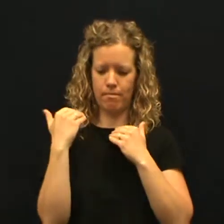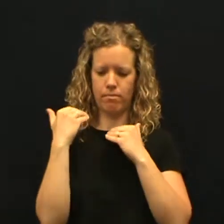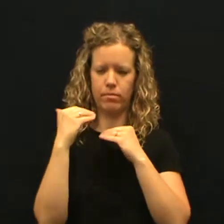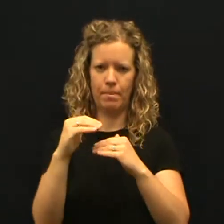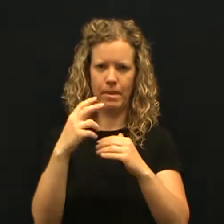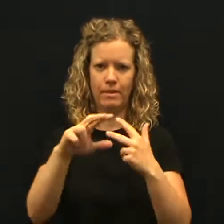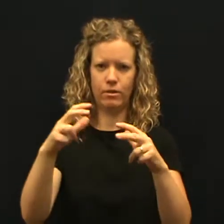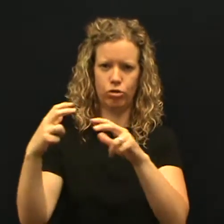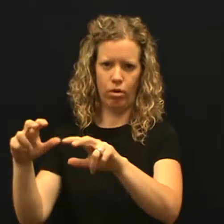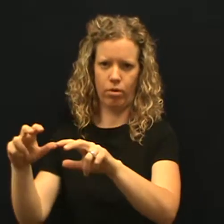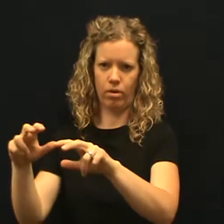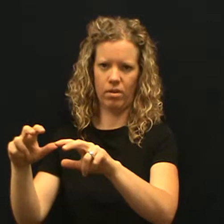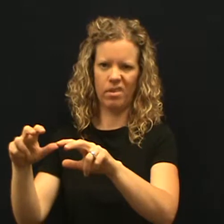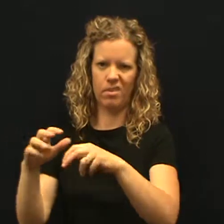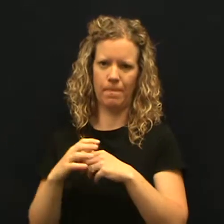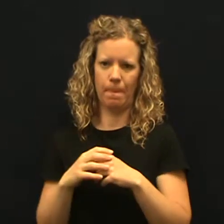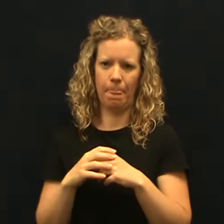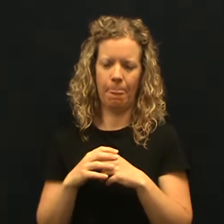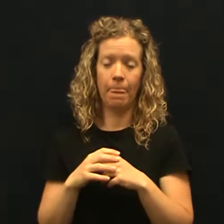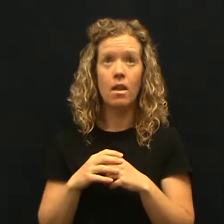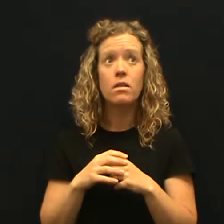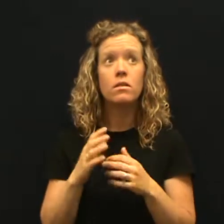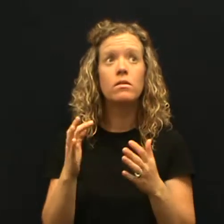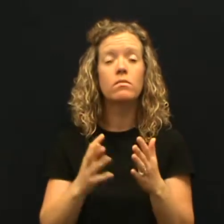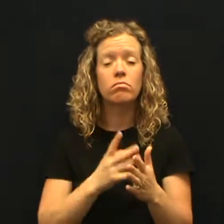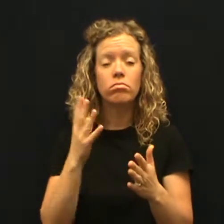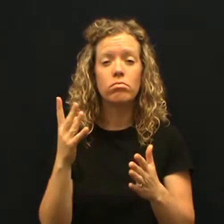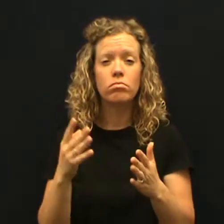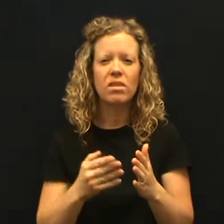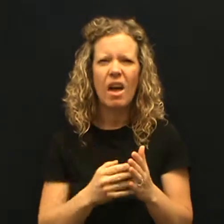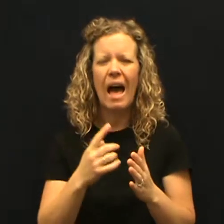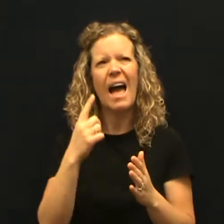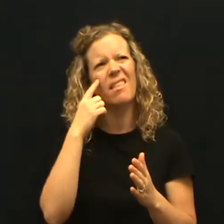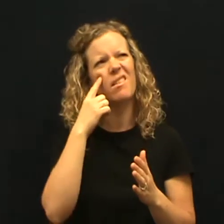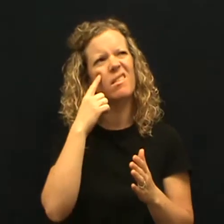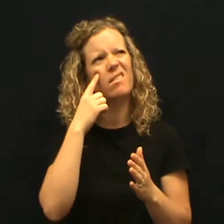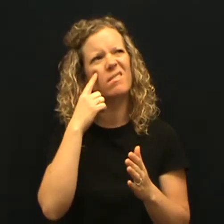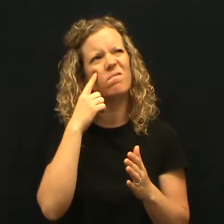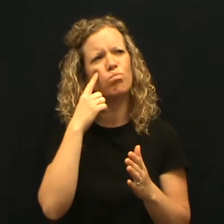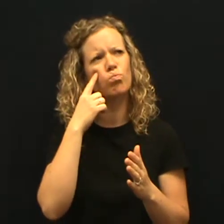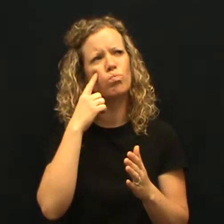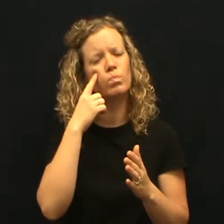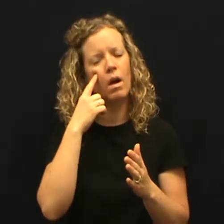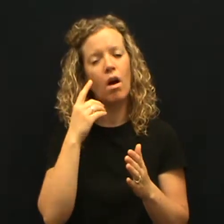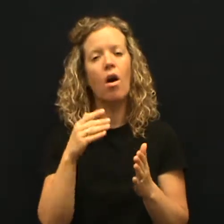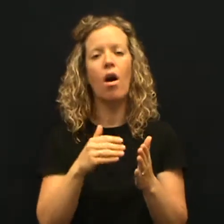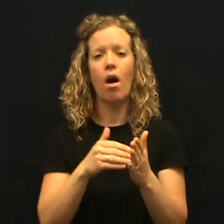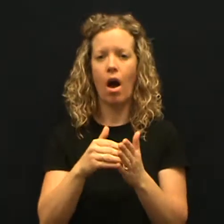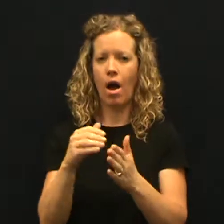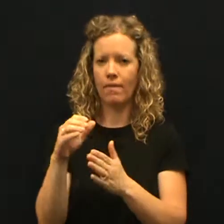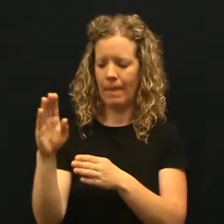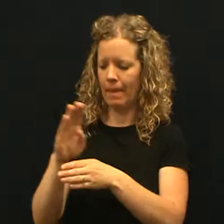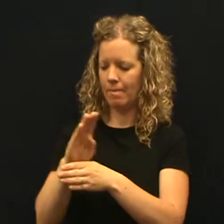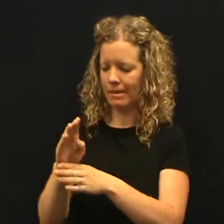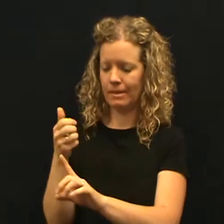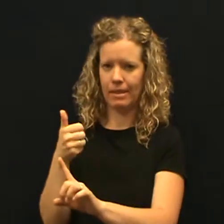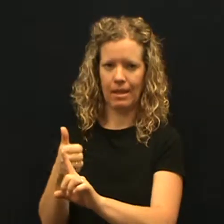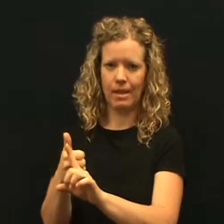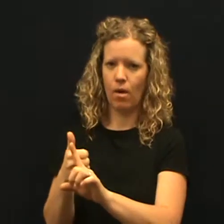Now, oftentimes, I might think most often, the company won't issue all of the shares that